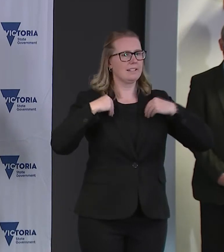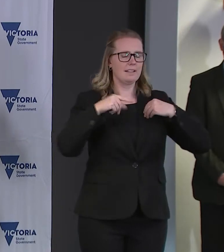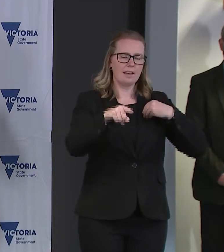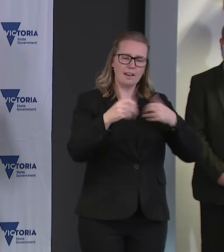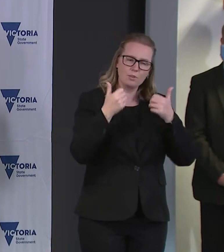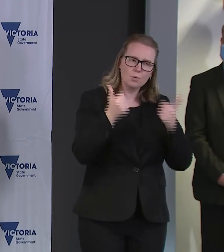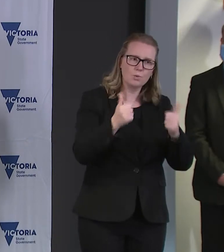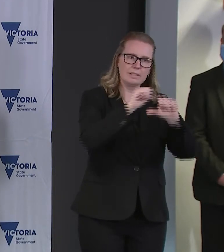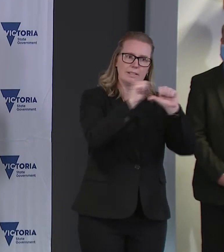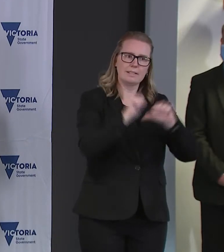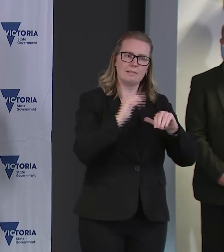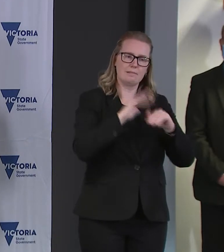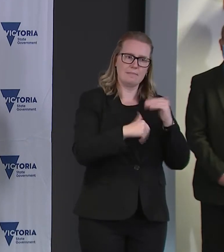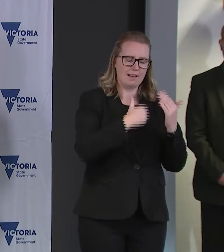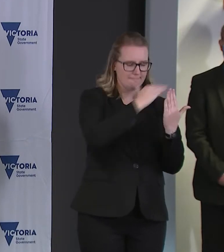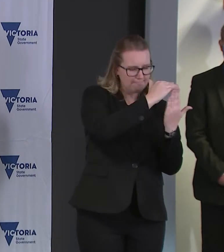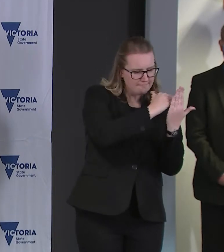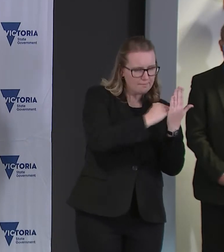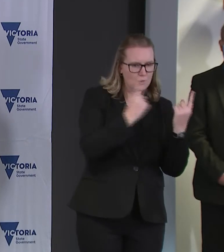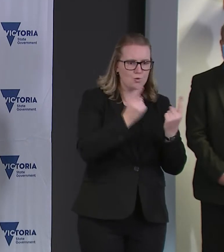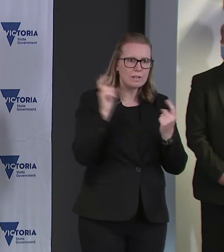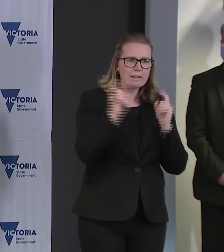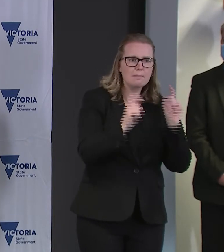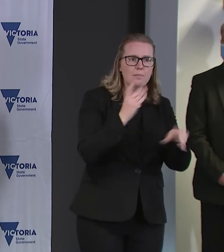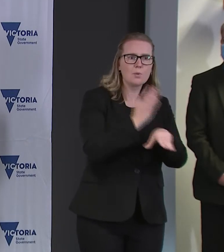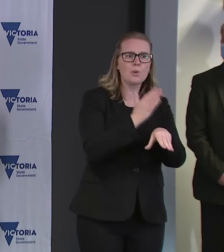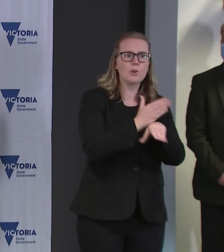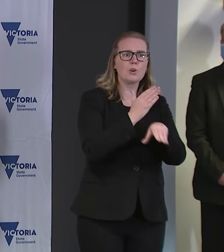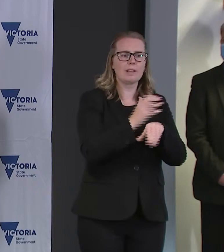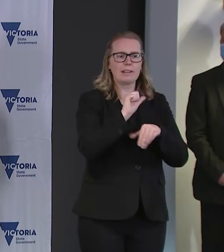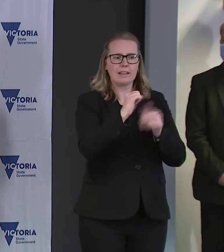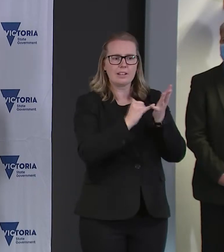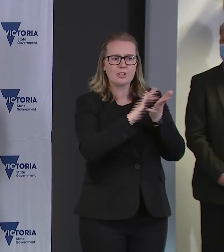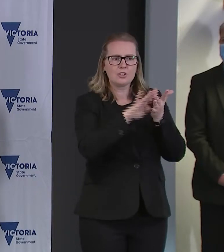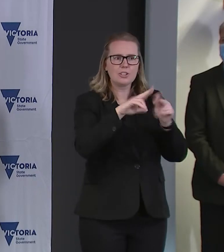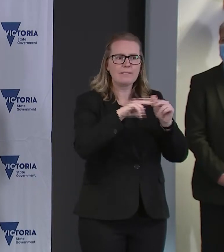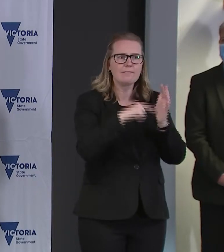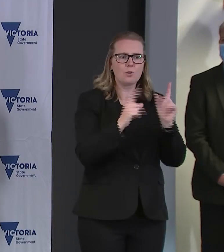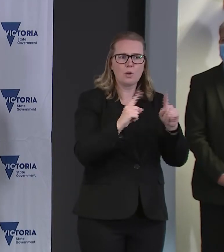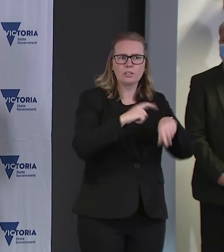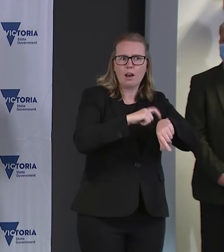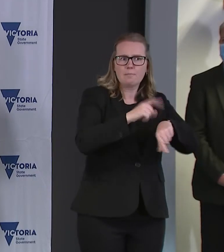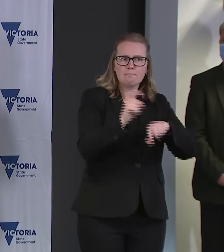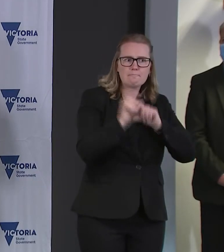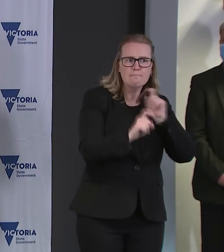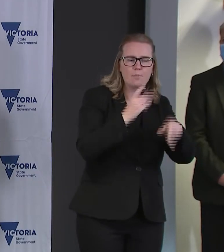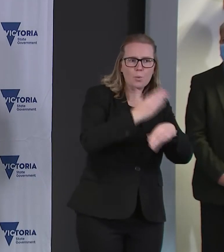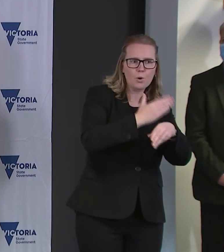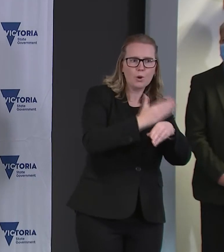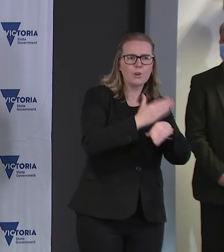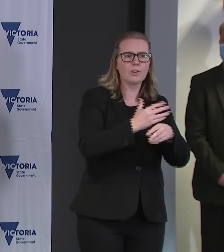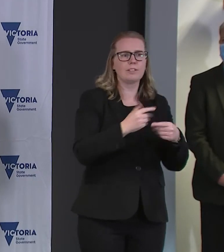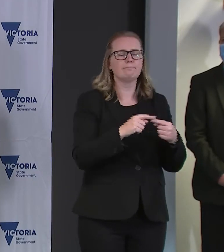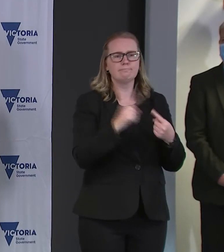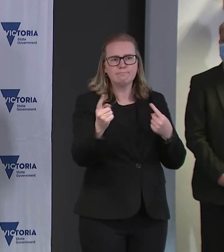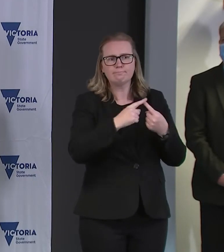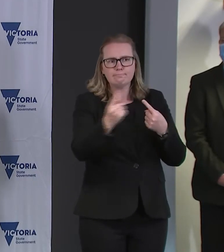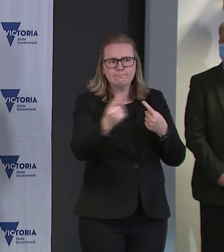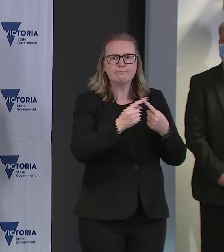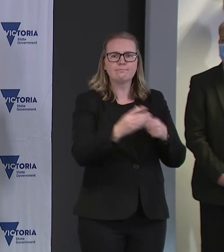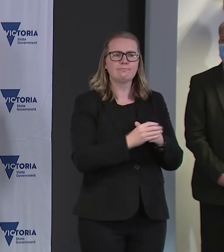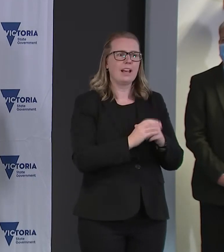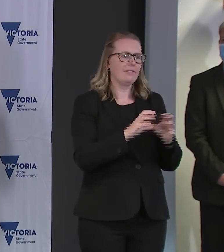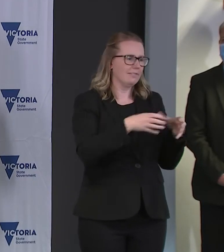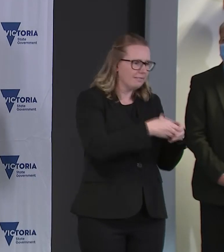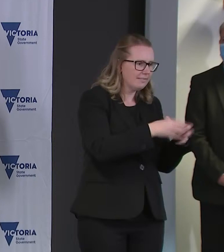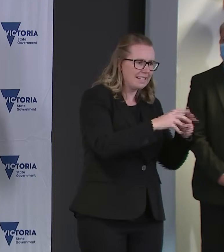recording systems for who's at work, is at what times people are coming on shift, where they're working in the work zones, those virtual work bubbles. So that